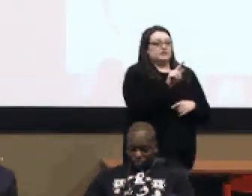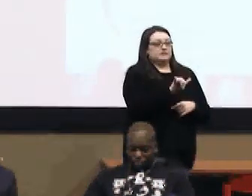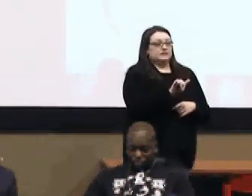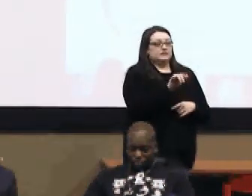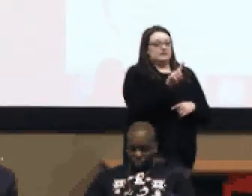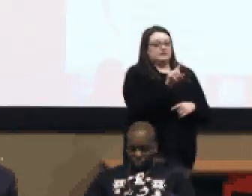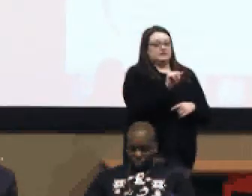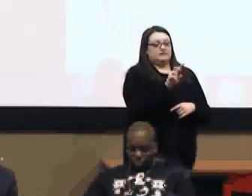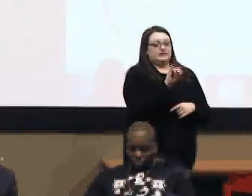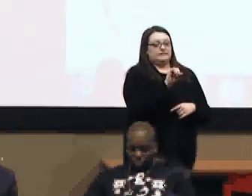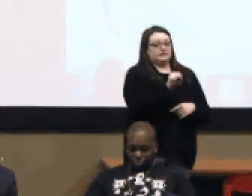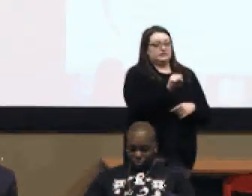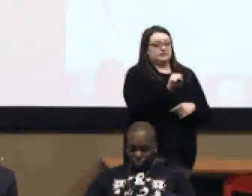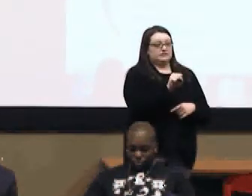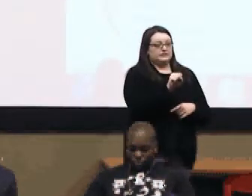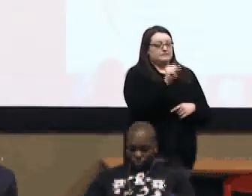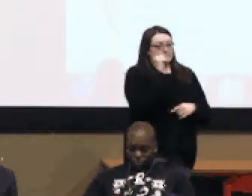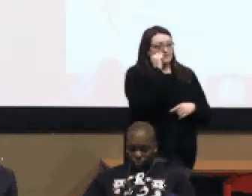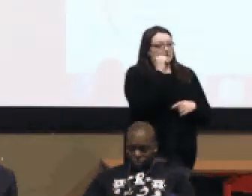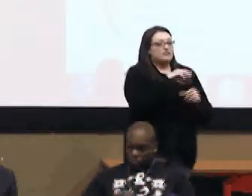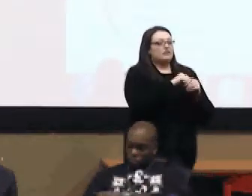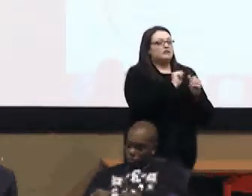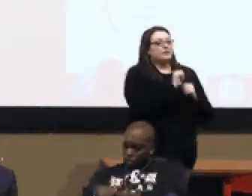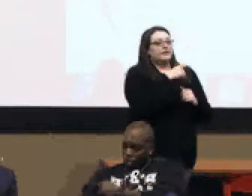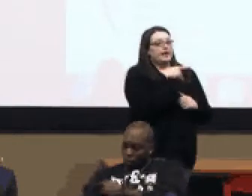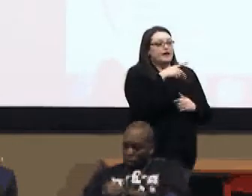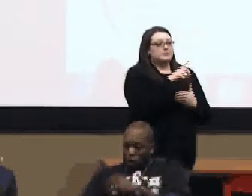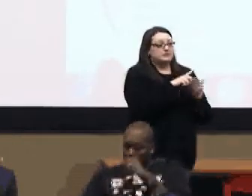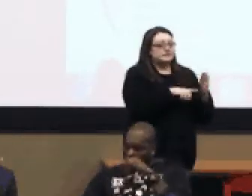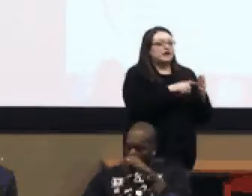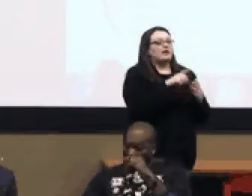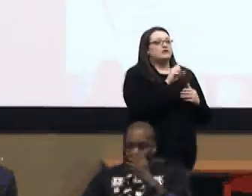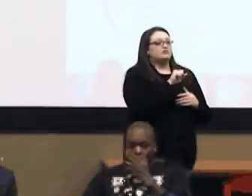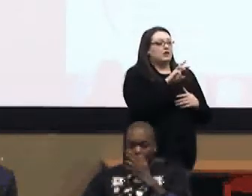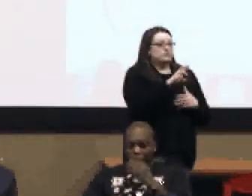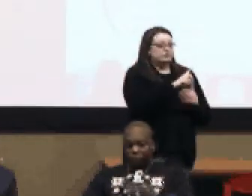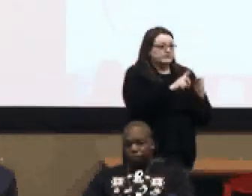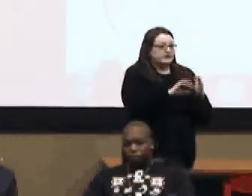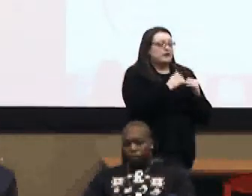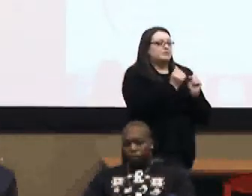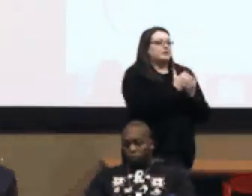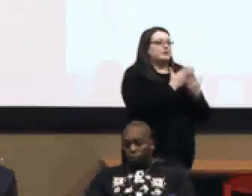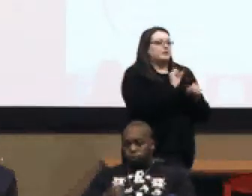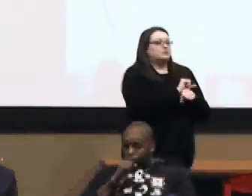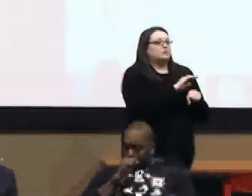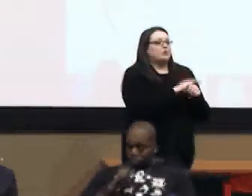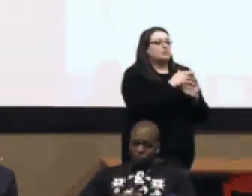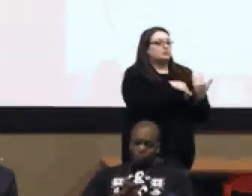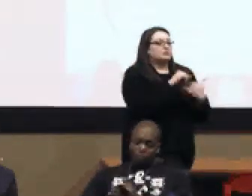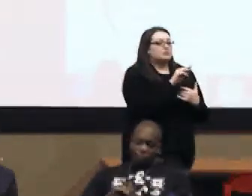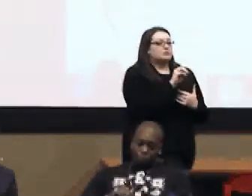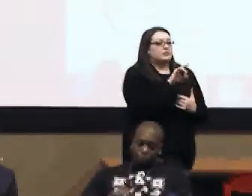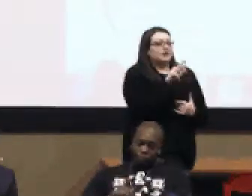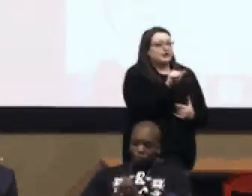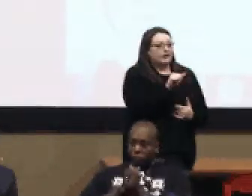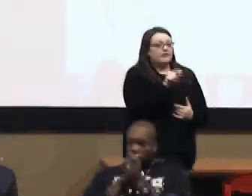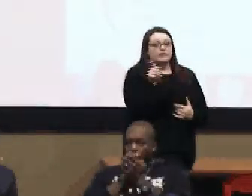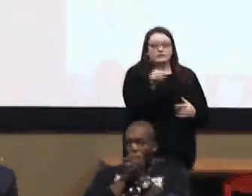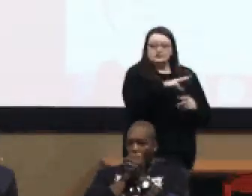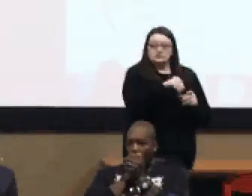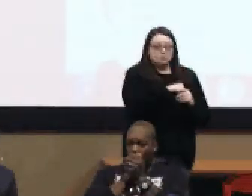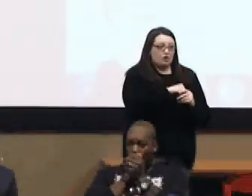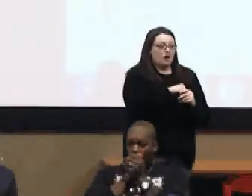with app design and software design and just kind of how to make things work on social media. He is